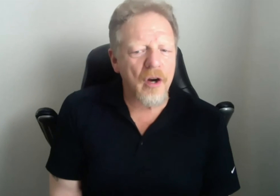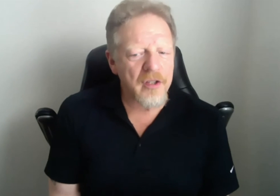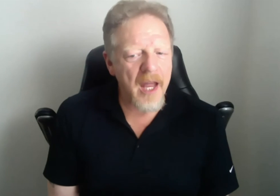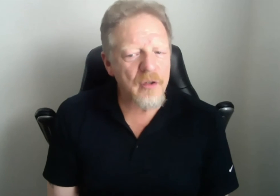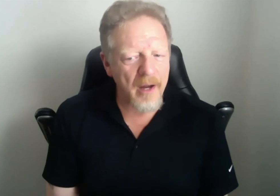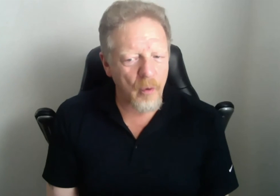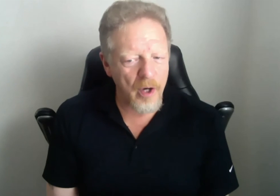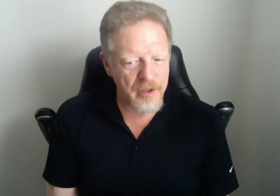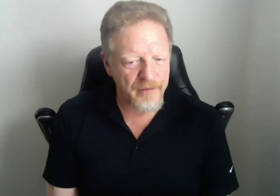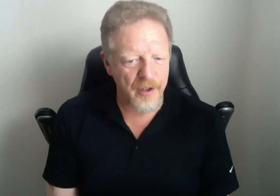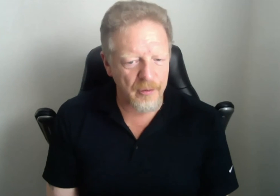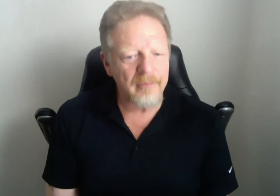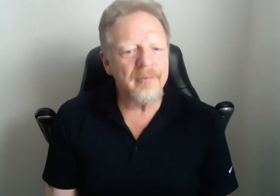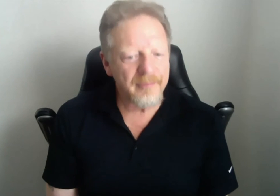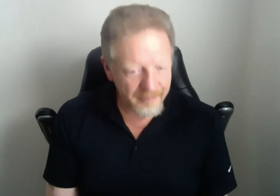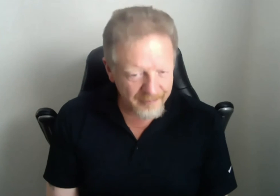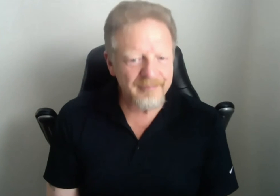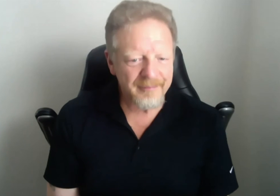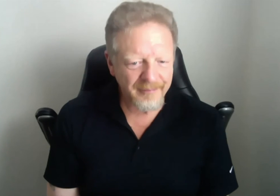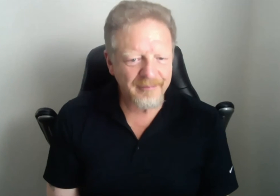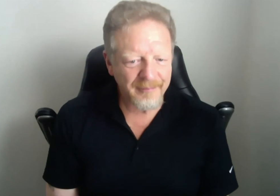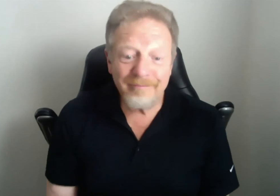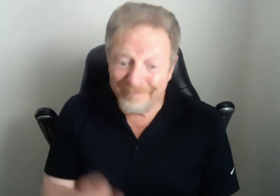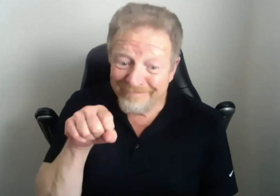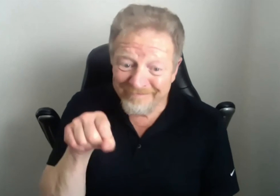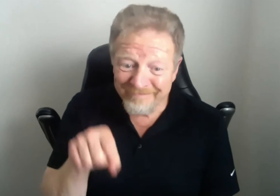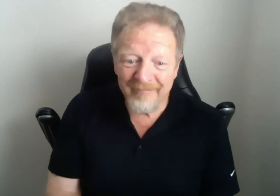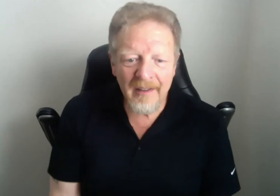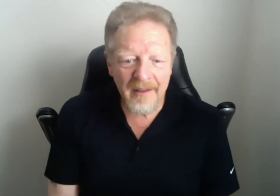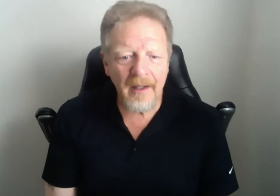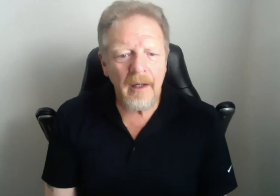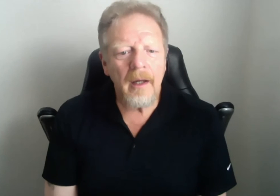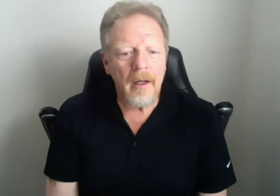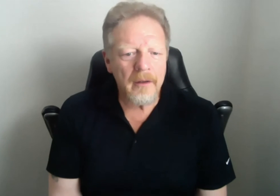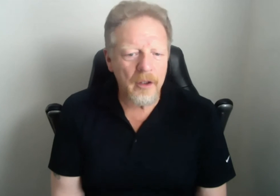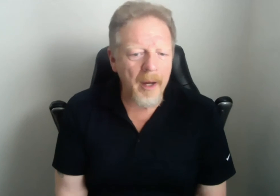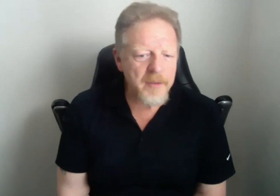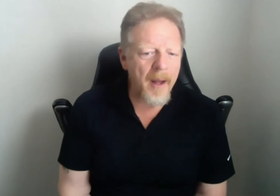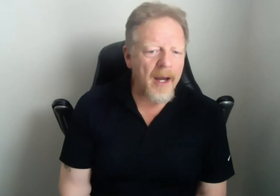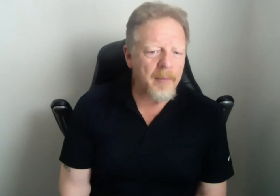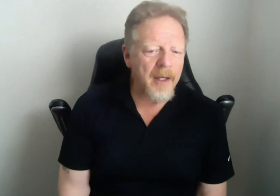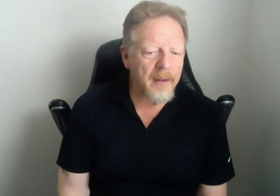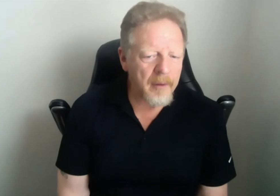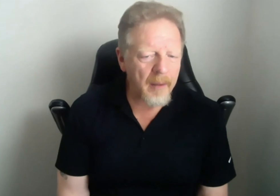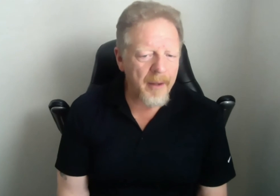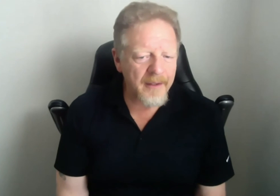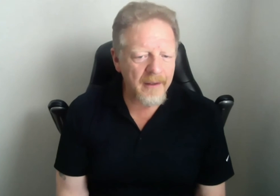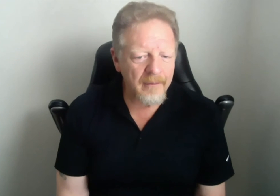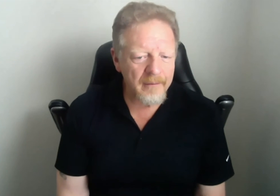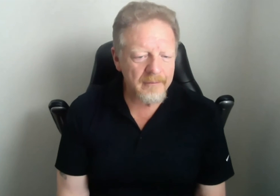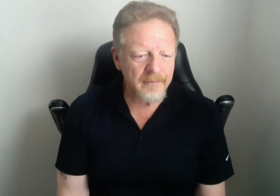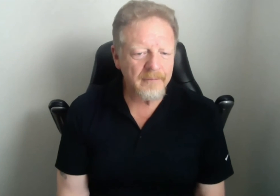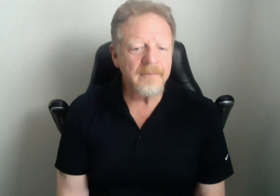This is Ernest. I do have a question for you. Yes. Yeah. Do you mind spotlighting me,